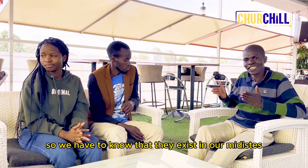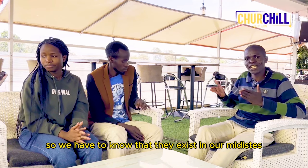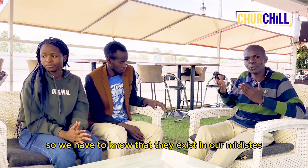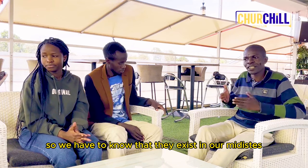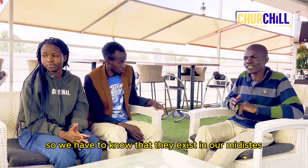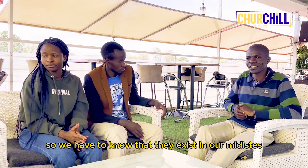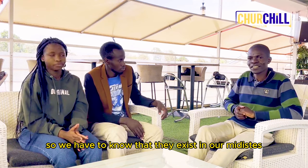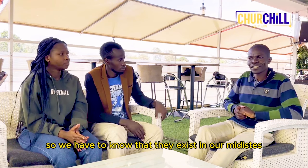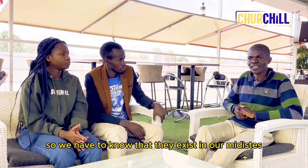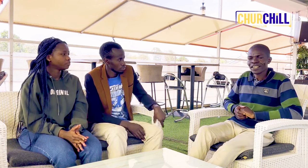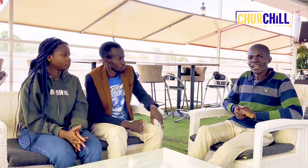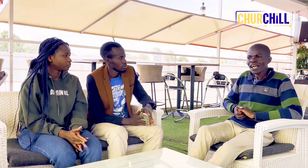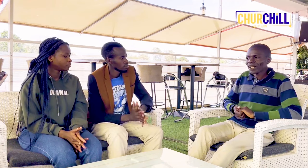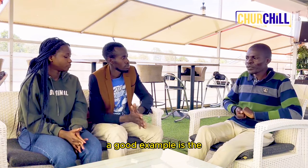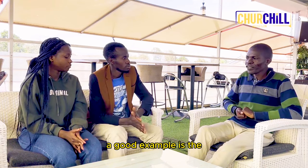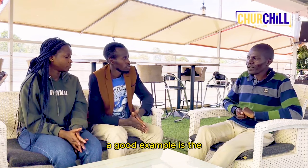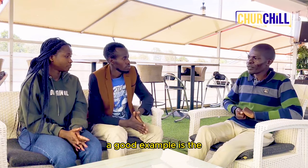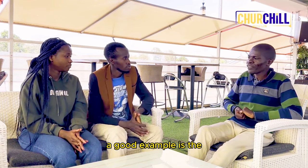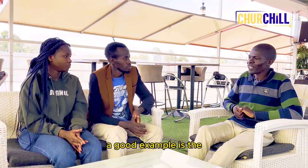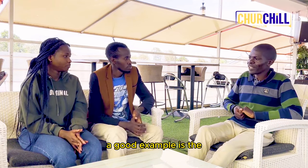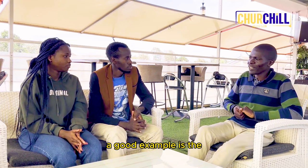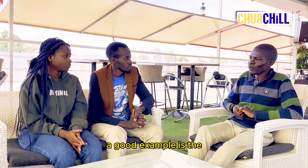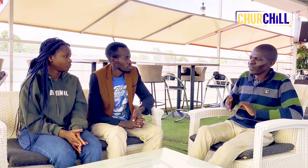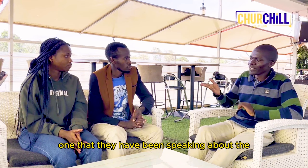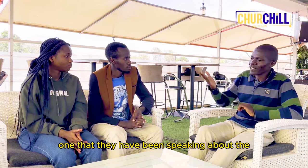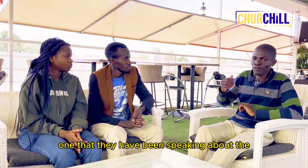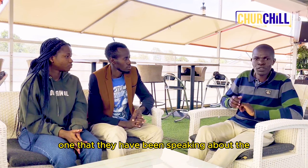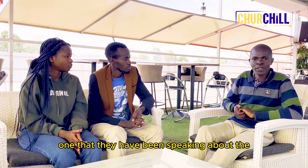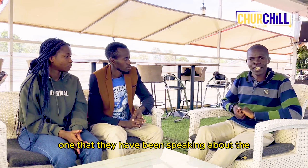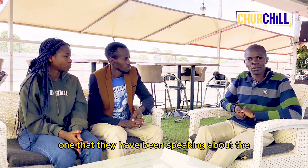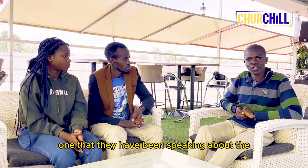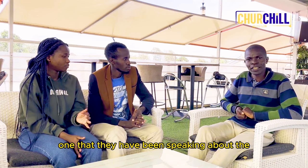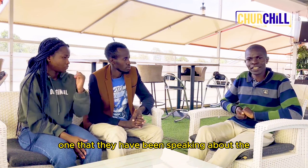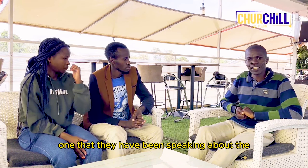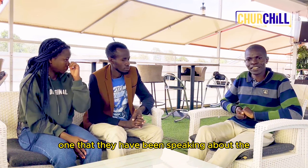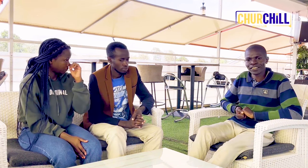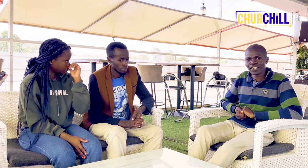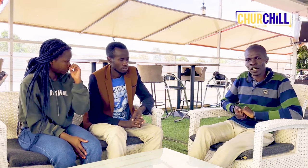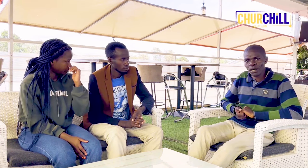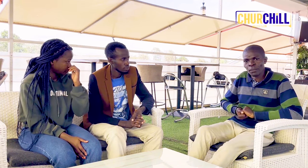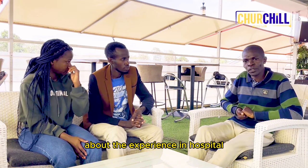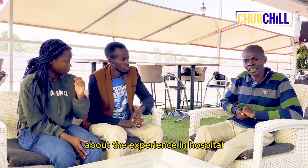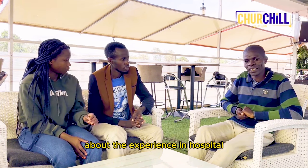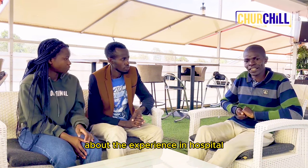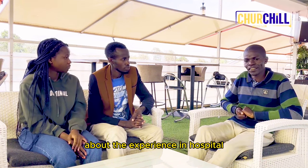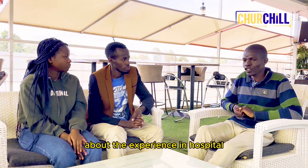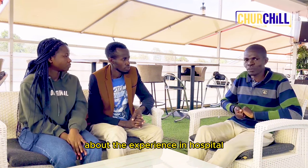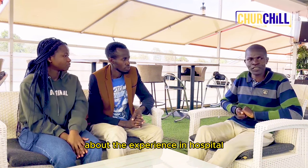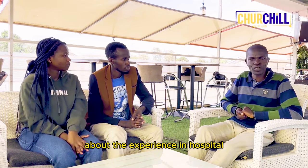in our midst. A good example is the one that they have been speaking about the, about the experience in